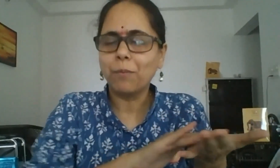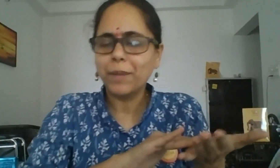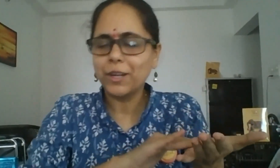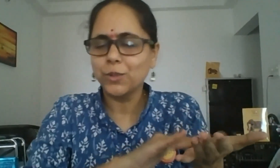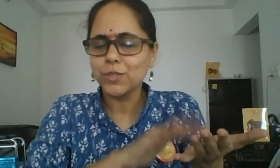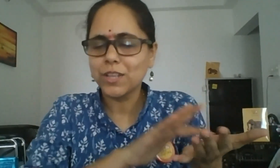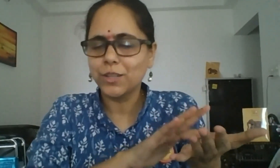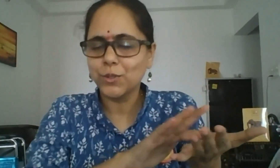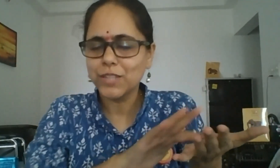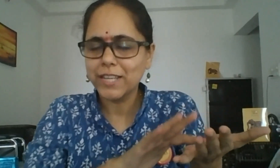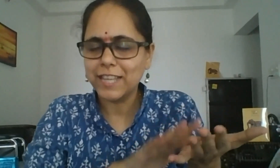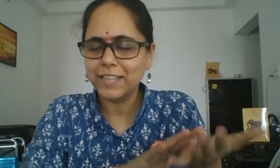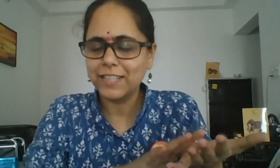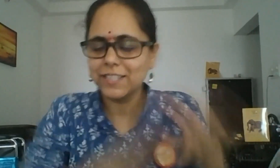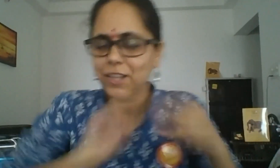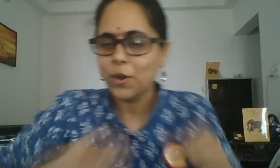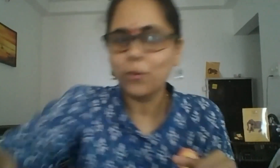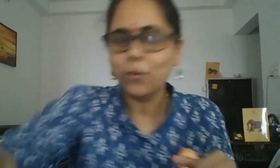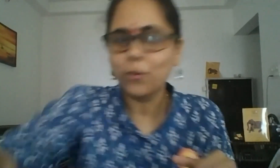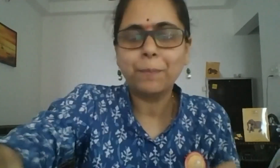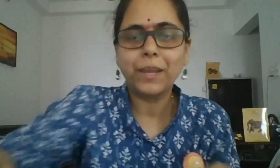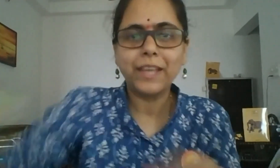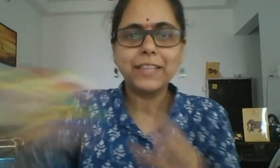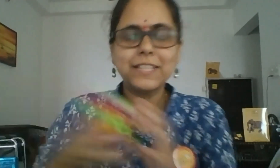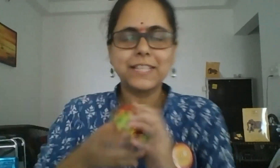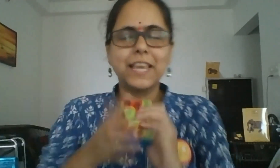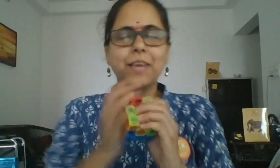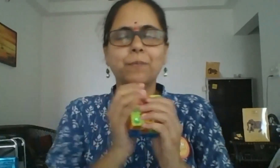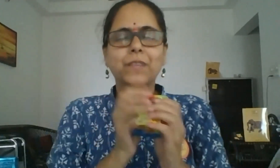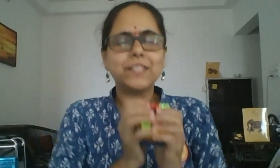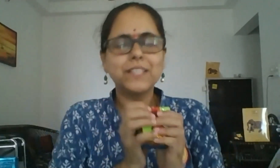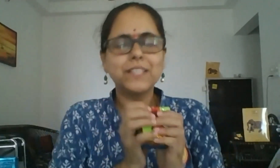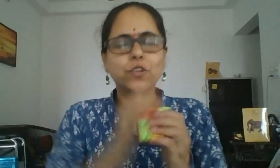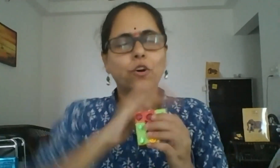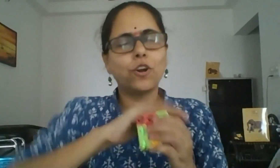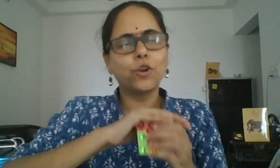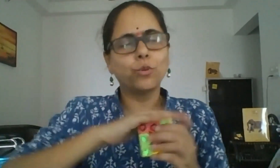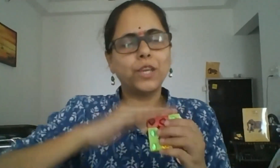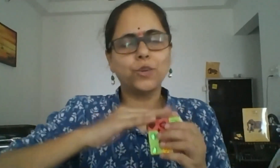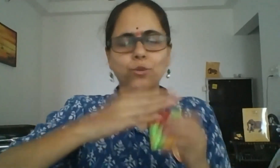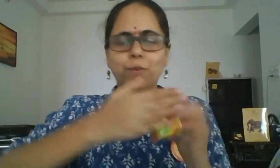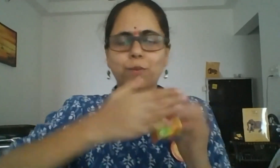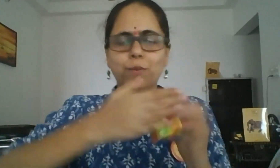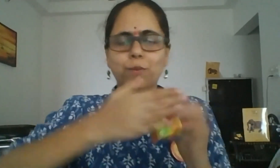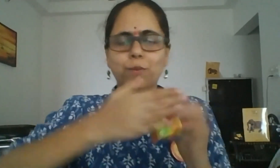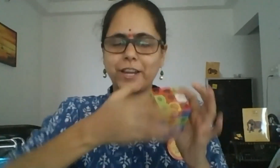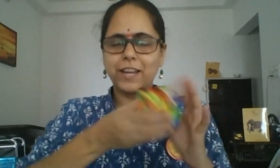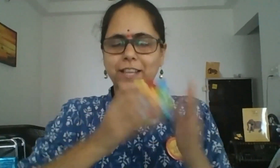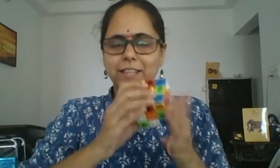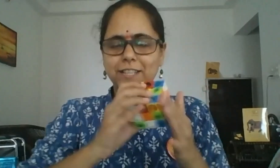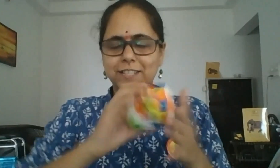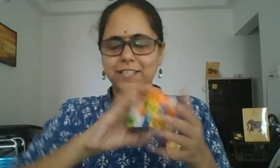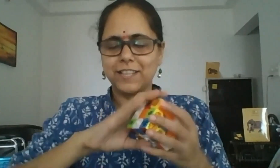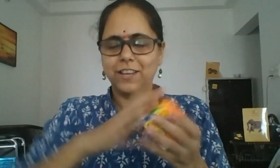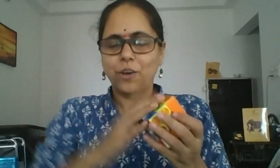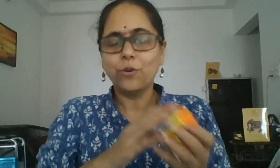made dosa, dosa is like this. Oh, I'm playing this game. This is called Rubik Cube. I have to get like this. Oh, this